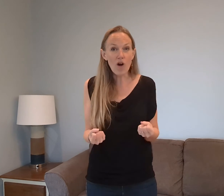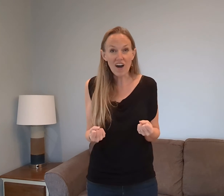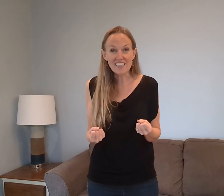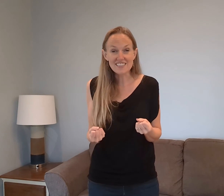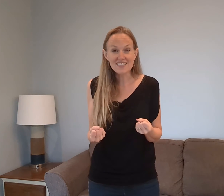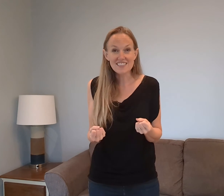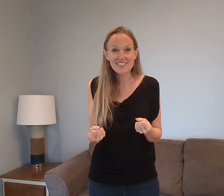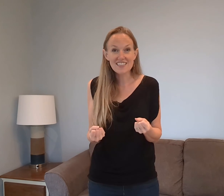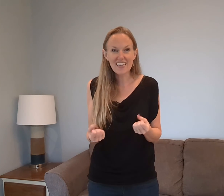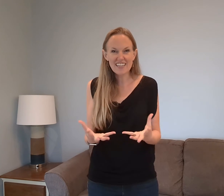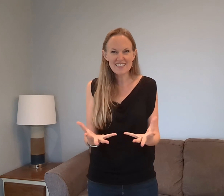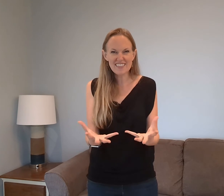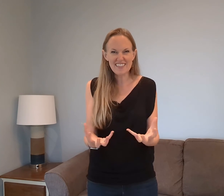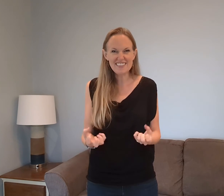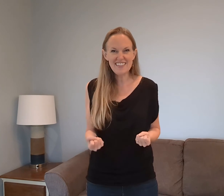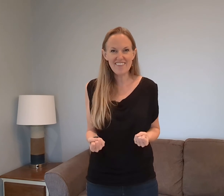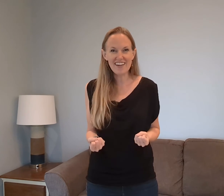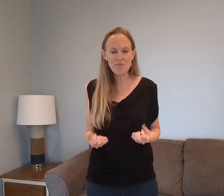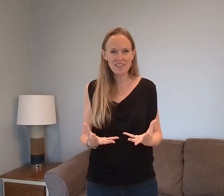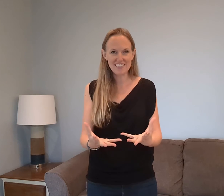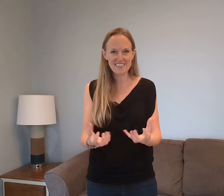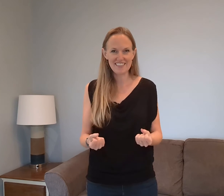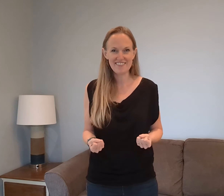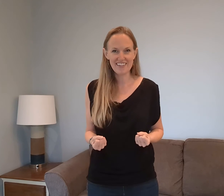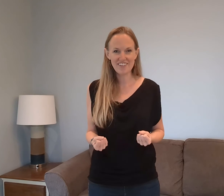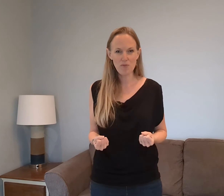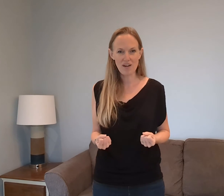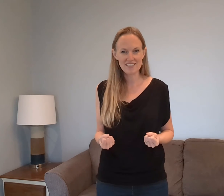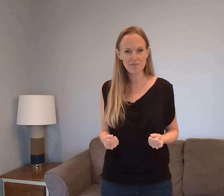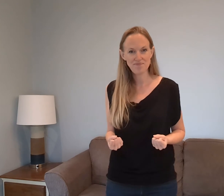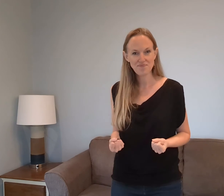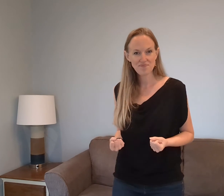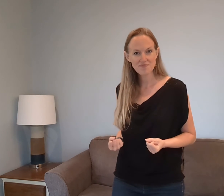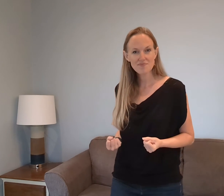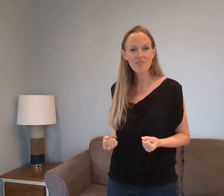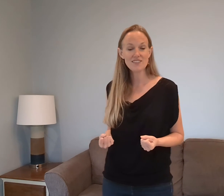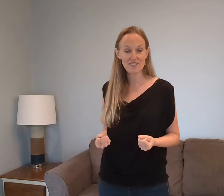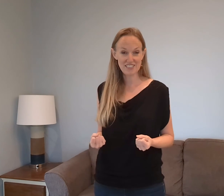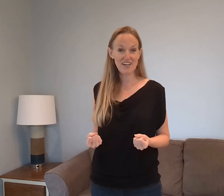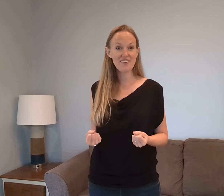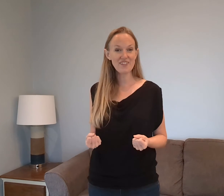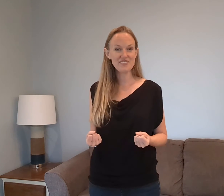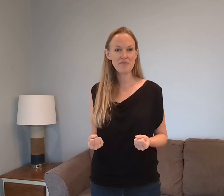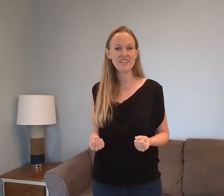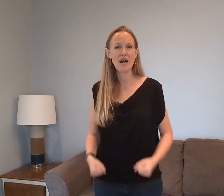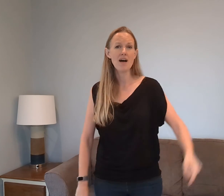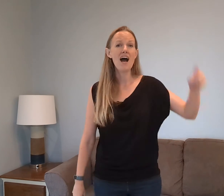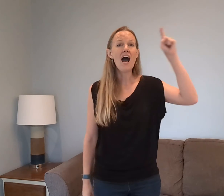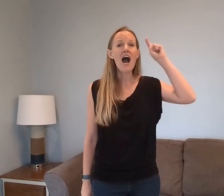want. Okay, and you're gonna, oh, I want it, pull it into you, whatever you want. So let's try the chorus from the top.